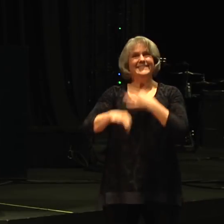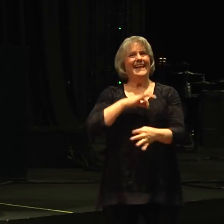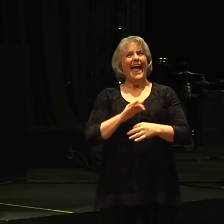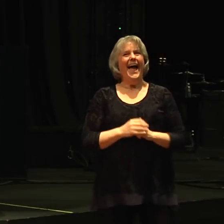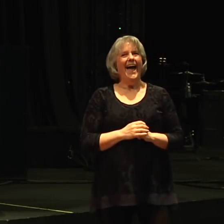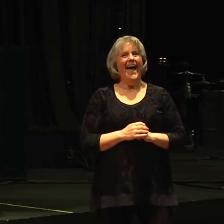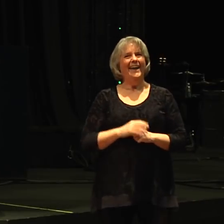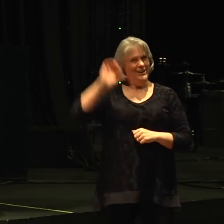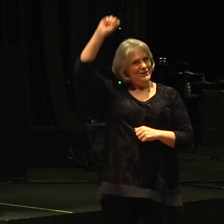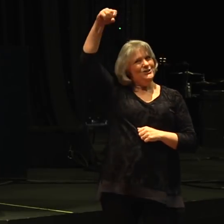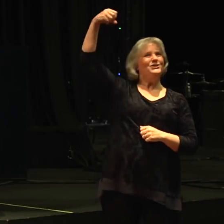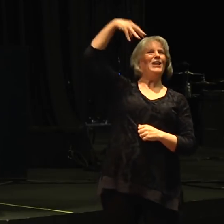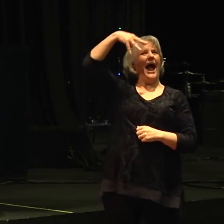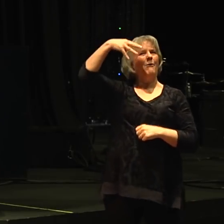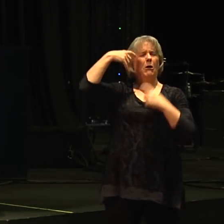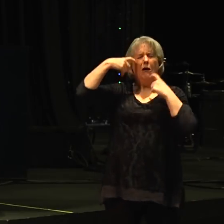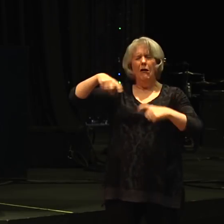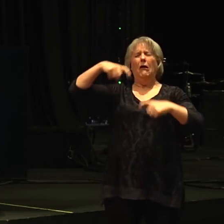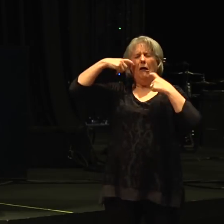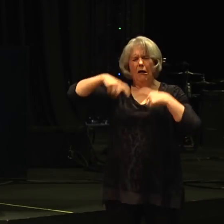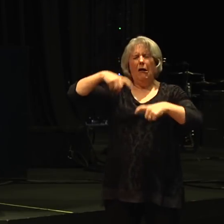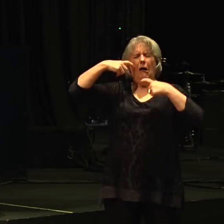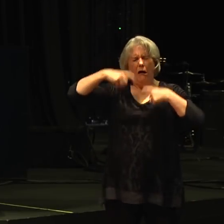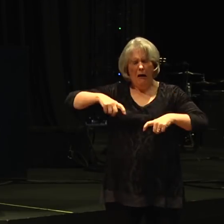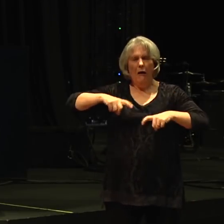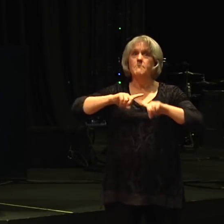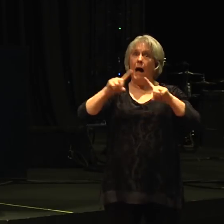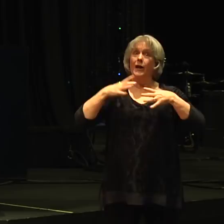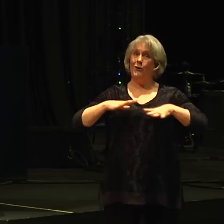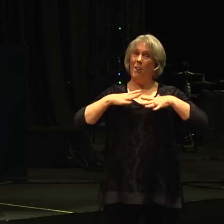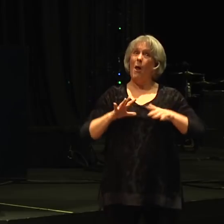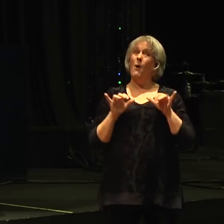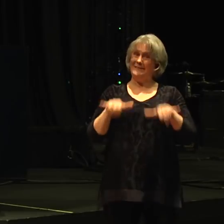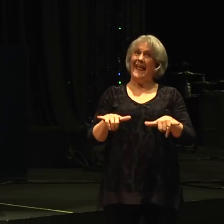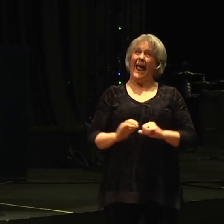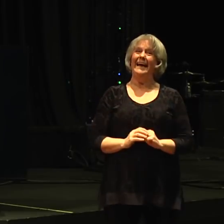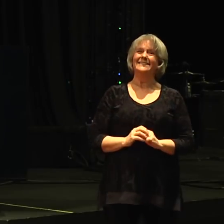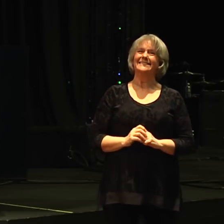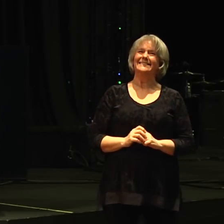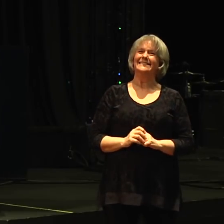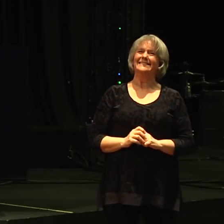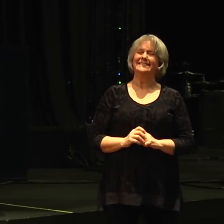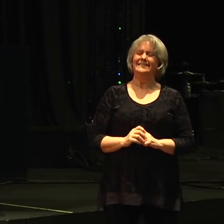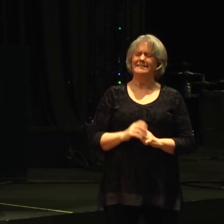Instead, cry alone in the shower, fully clothed.